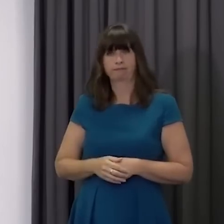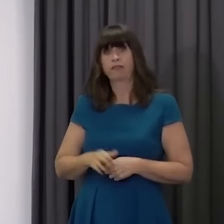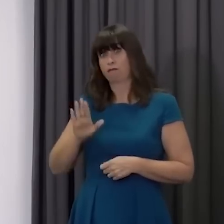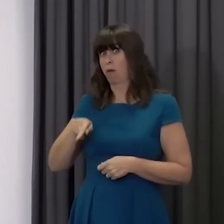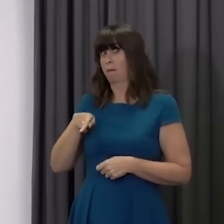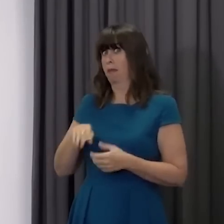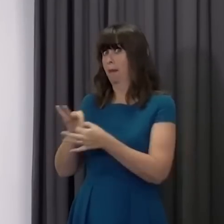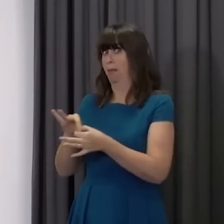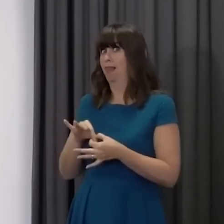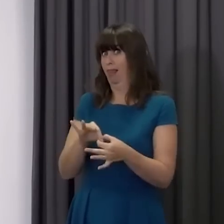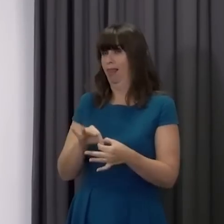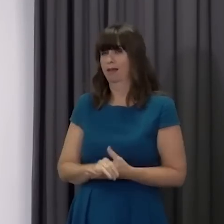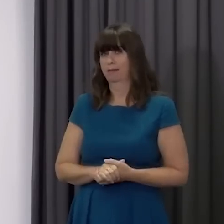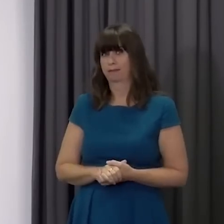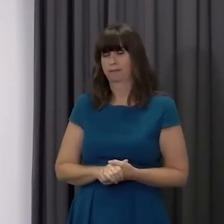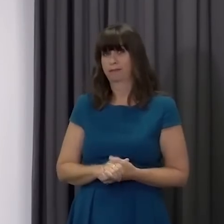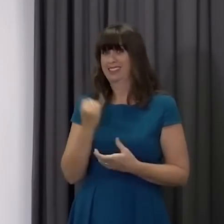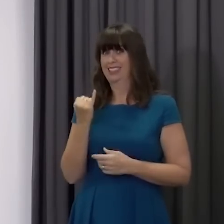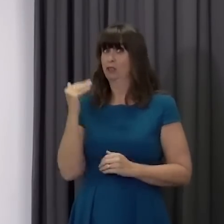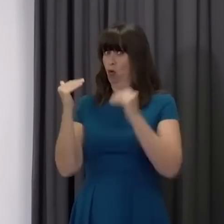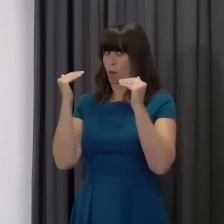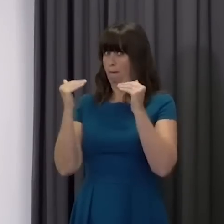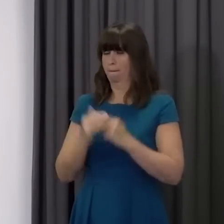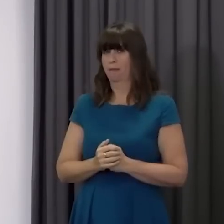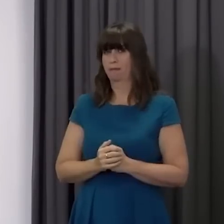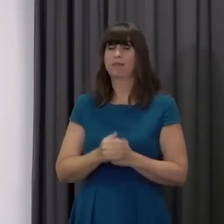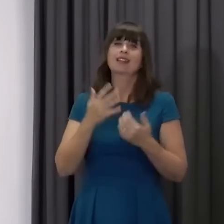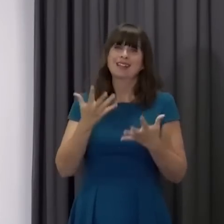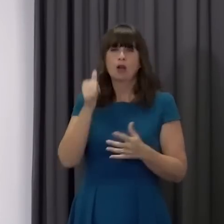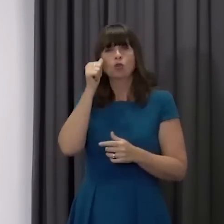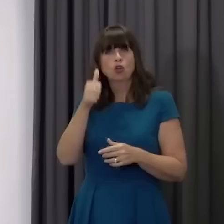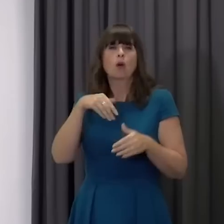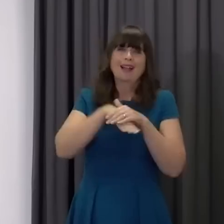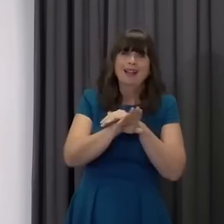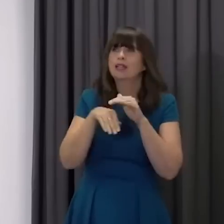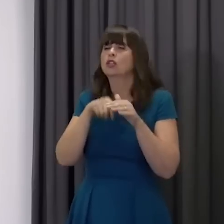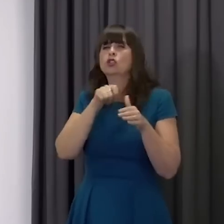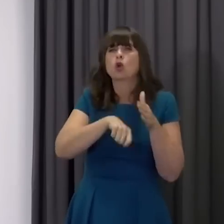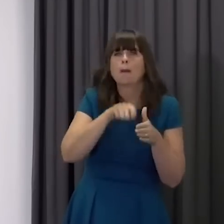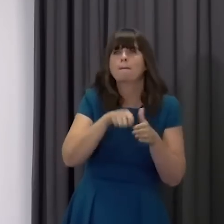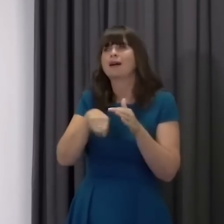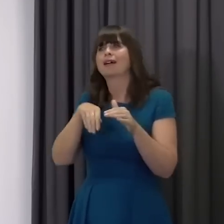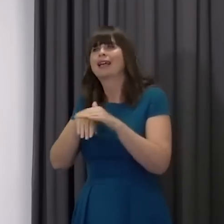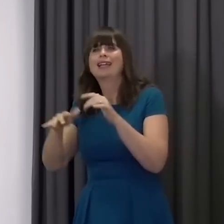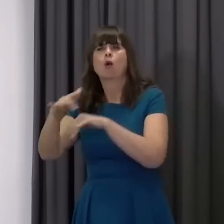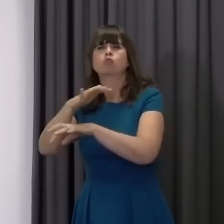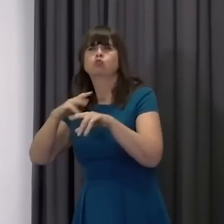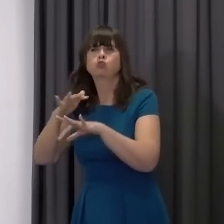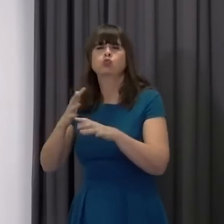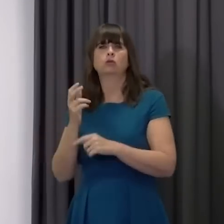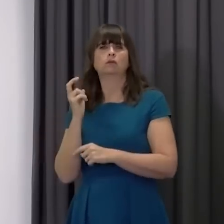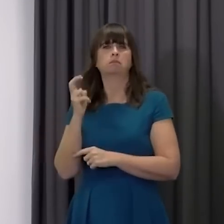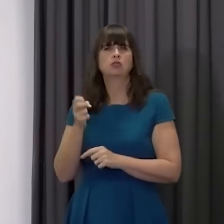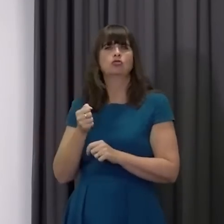now ask people in Wales to wear face coverings on public transport, in shops and in other public